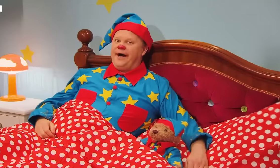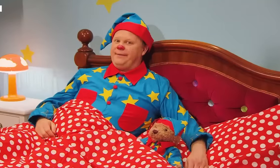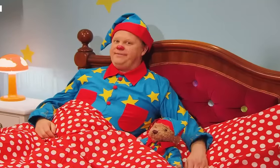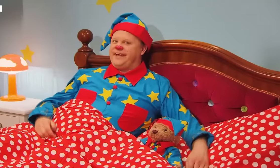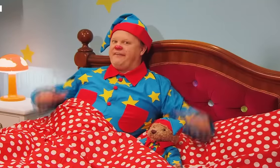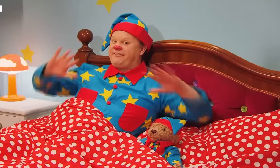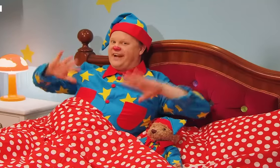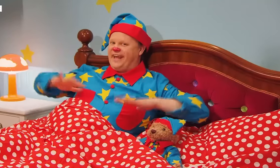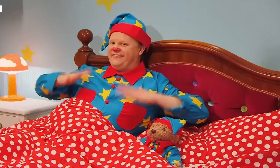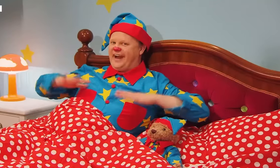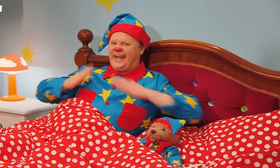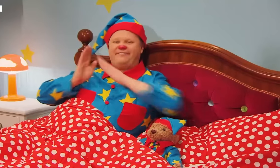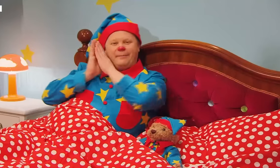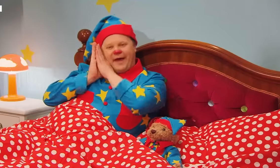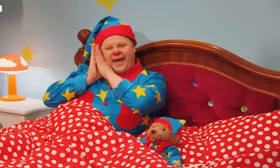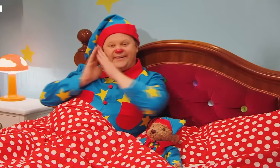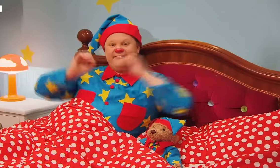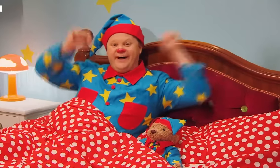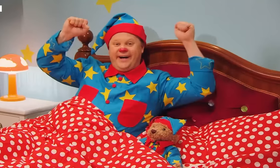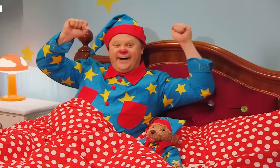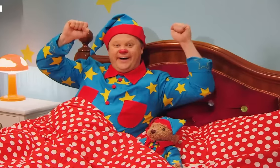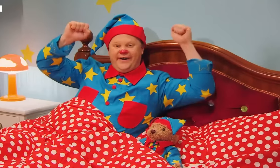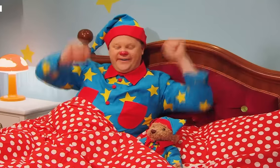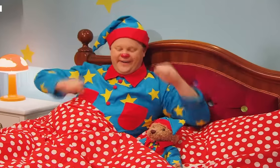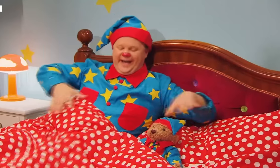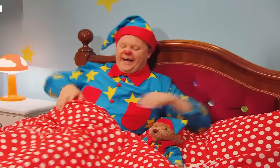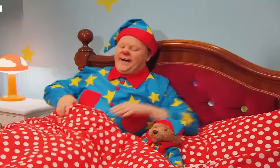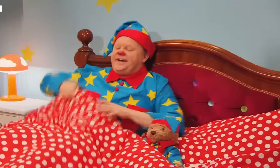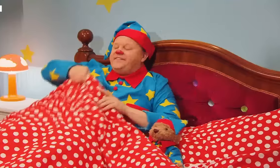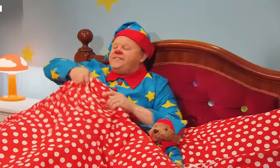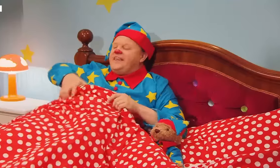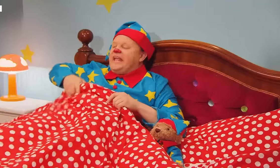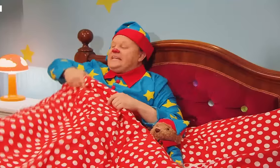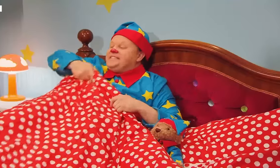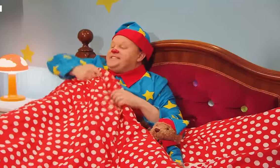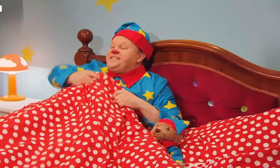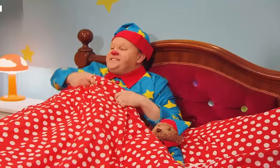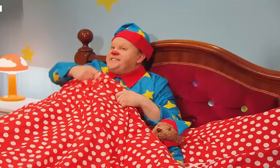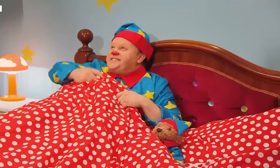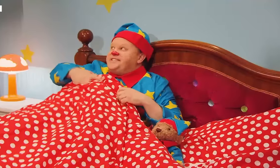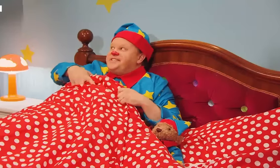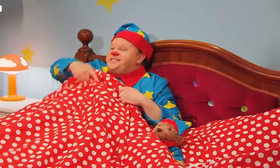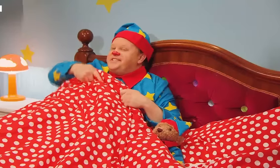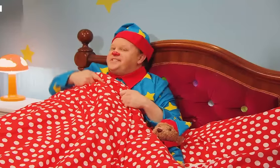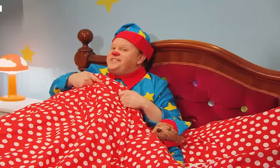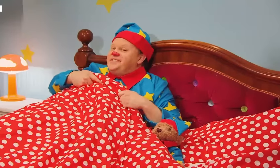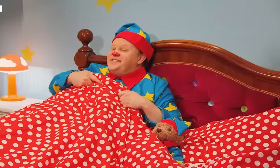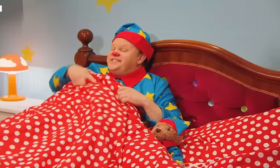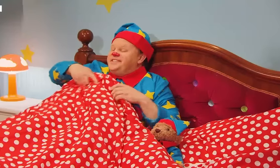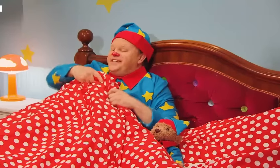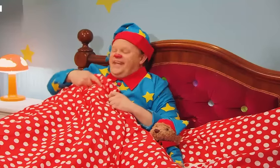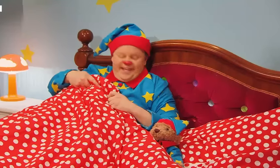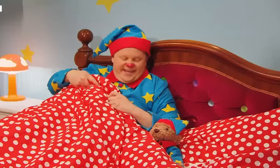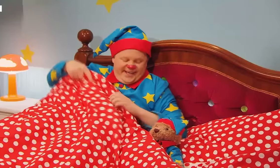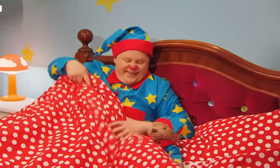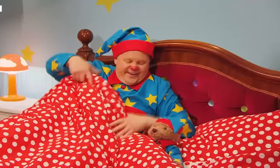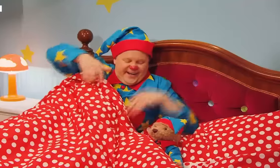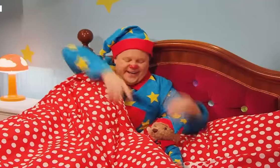I'm definitely ready for bed. Woohoo! Well done, Mr. Tumble. You're ready for bedtime